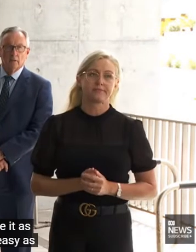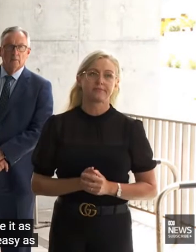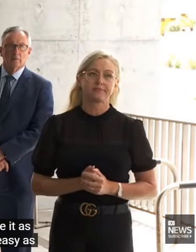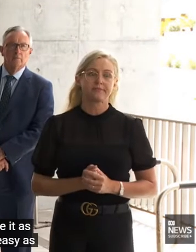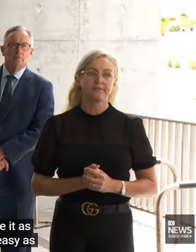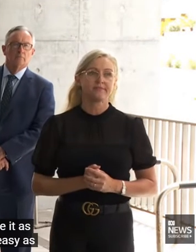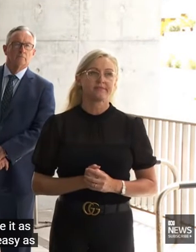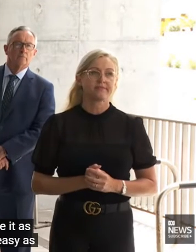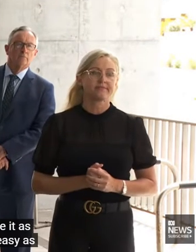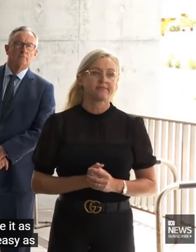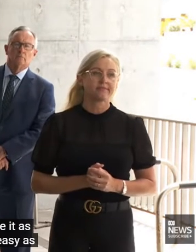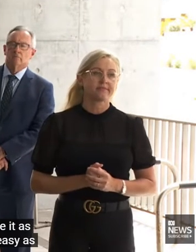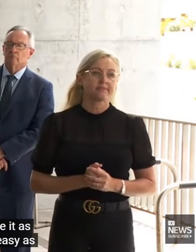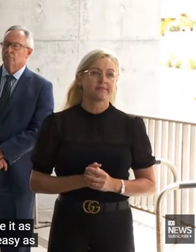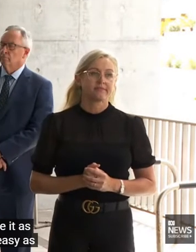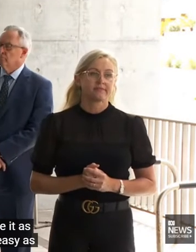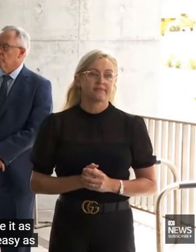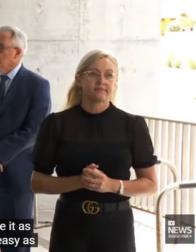Angura?